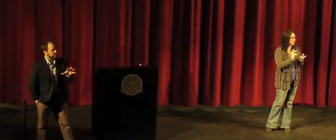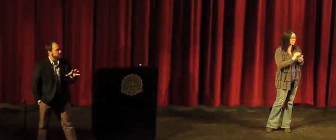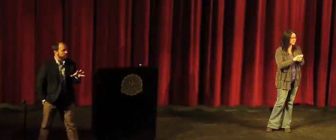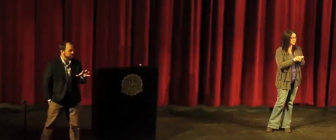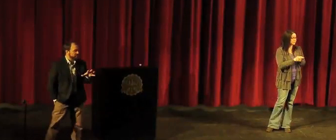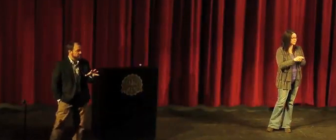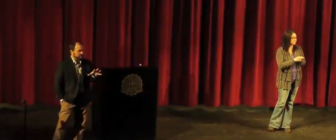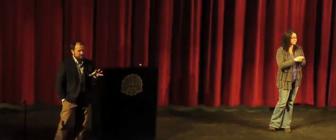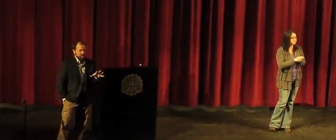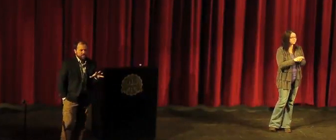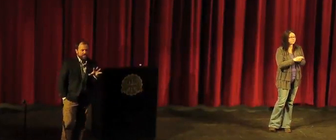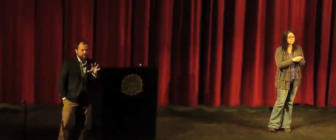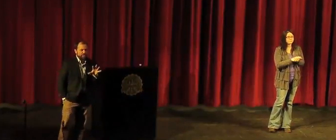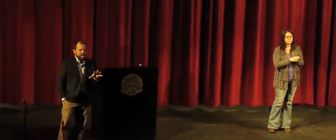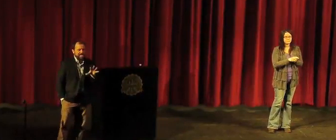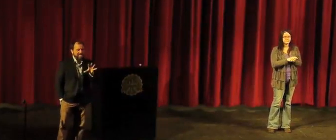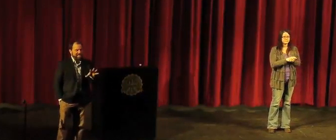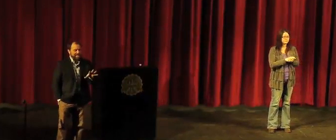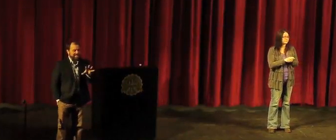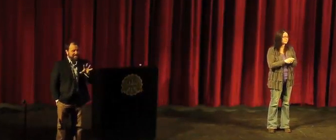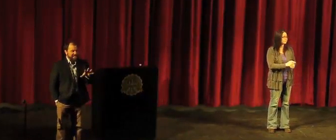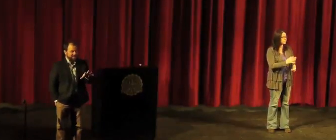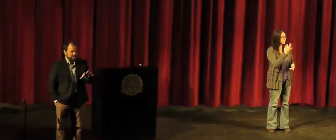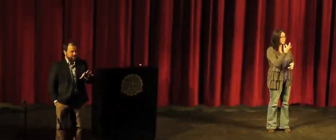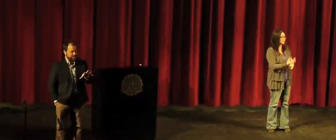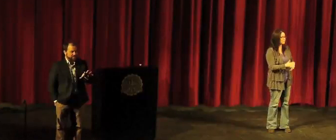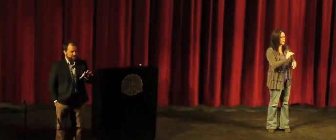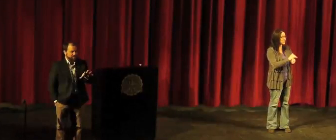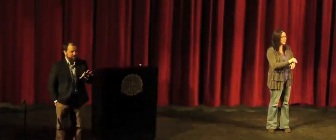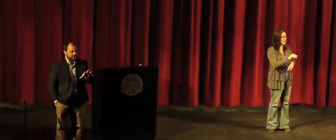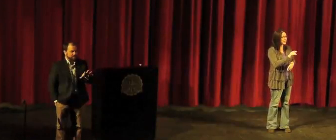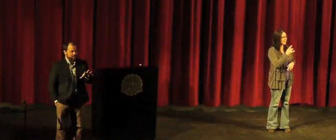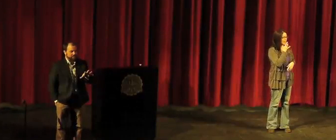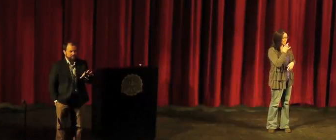has reinforced this is Friday Night Lights.